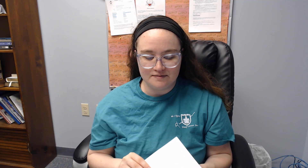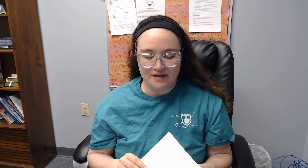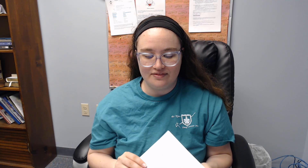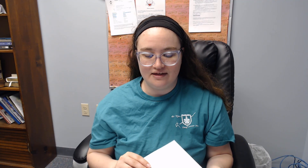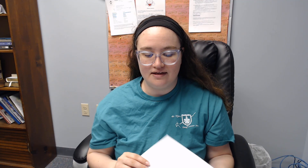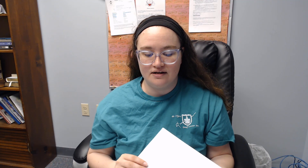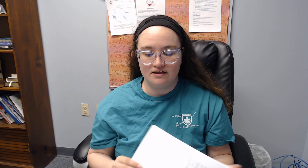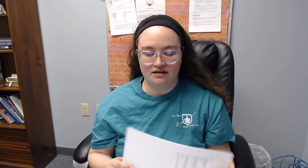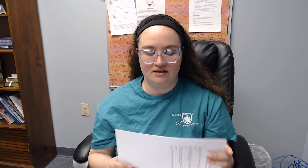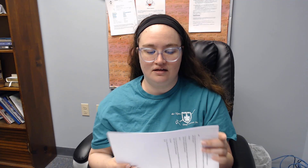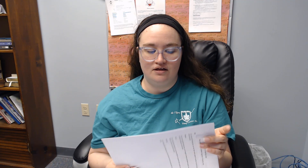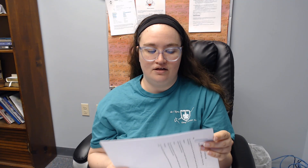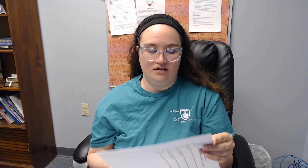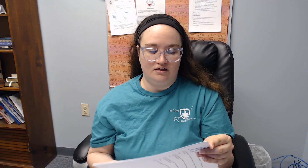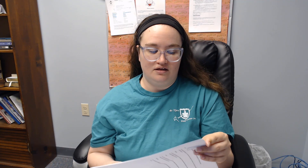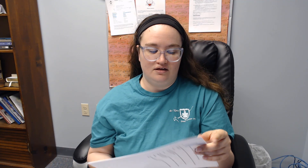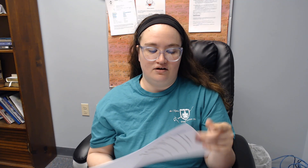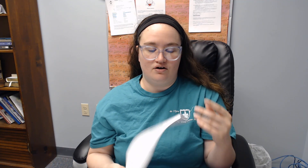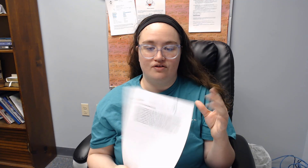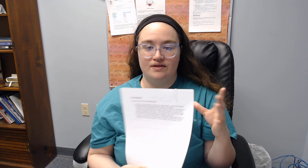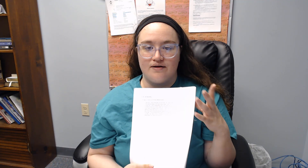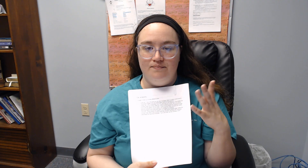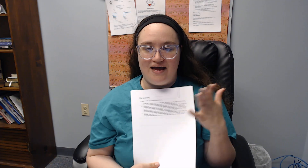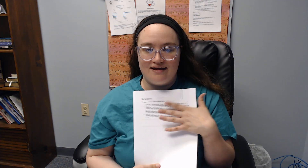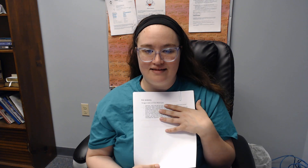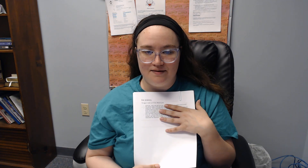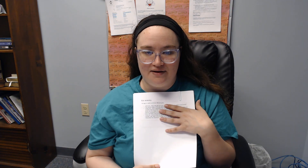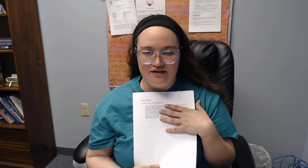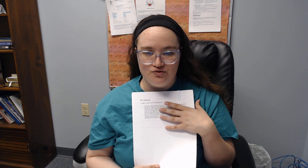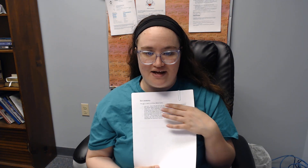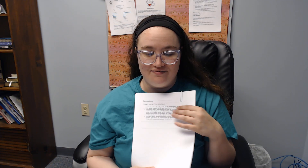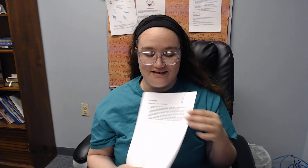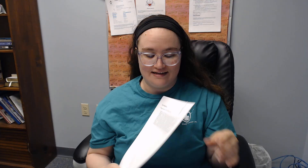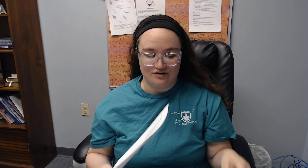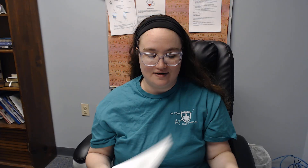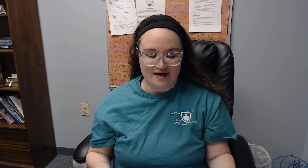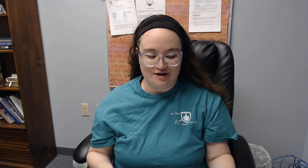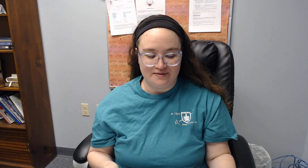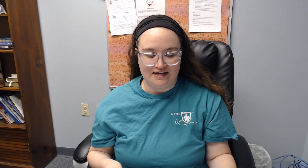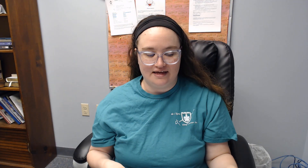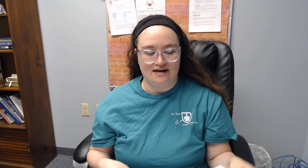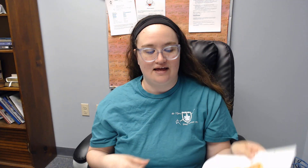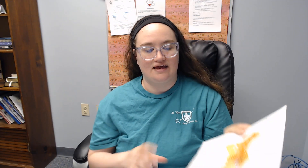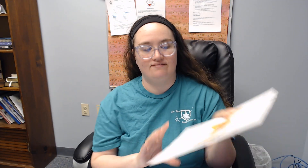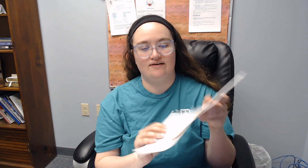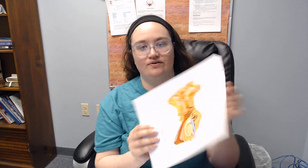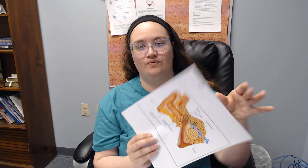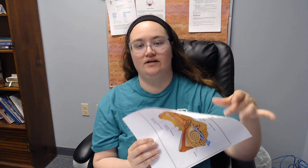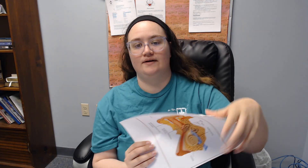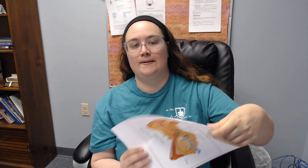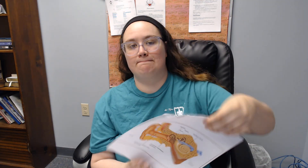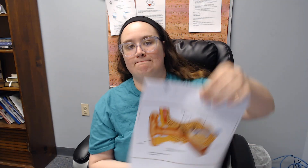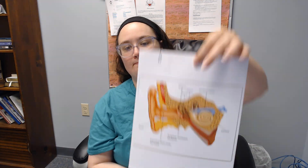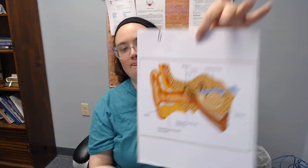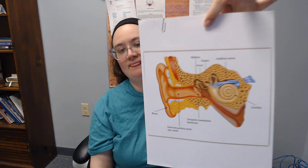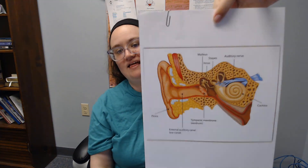And then on the back of that page, we have the ear anatomy, and I gave everyone